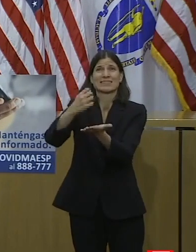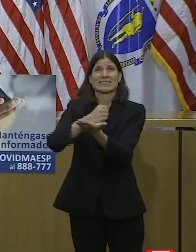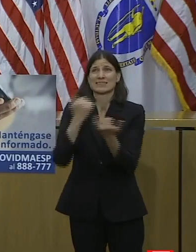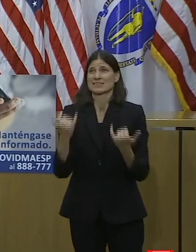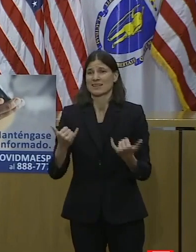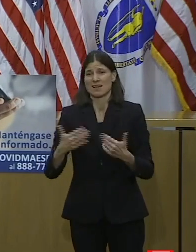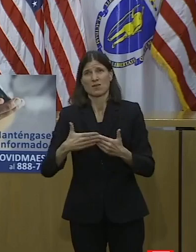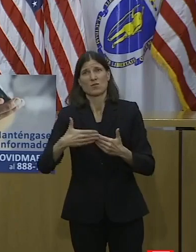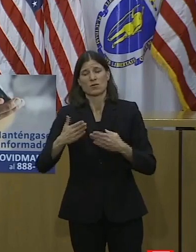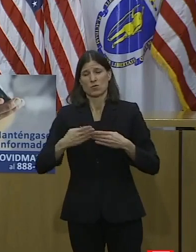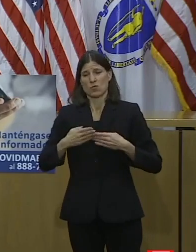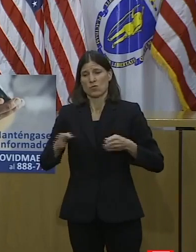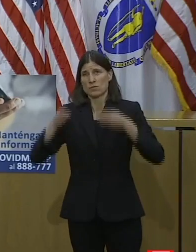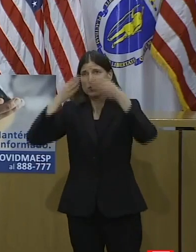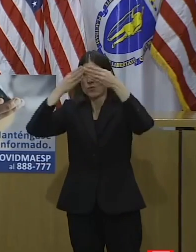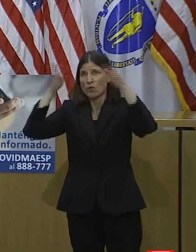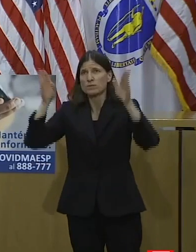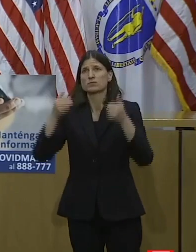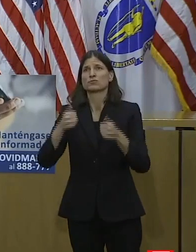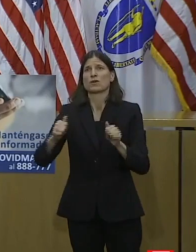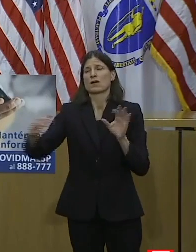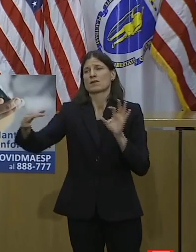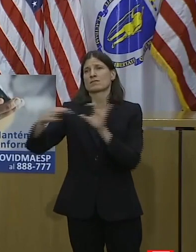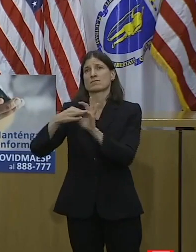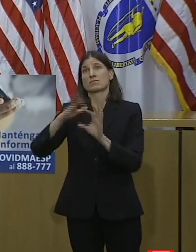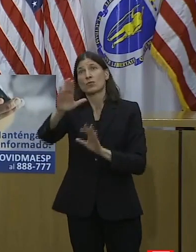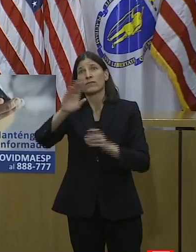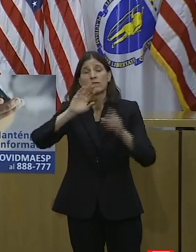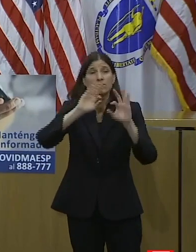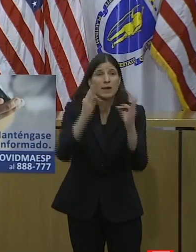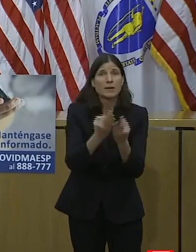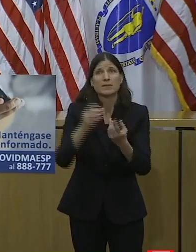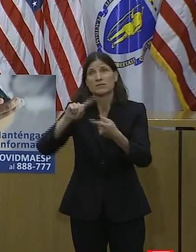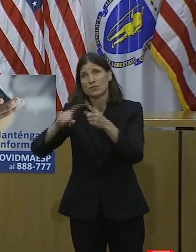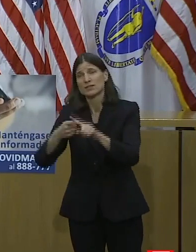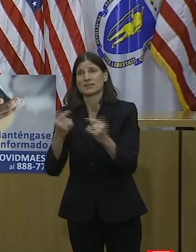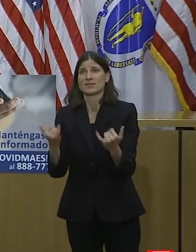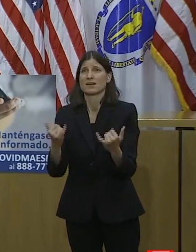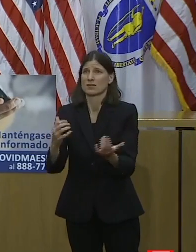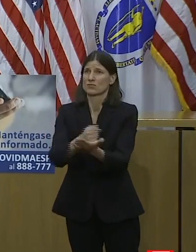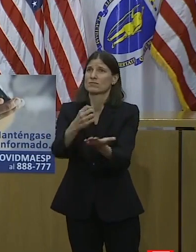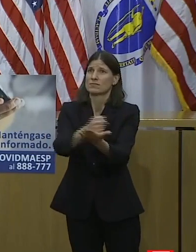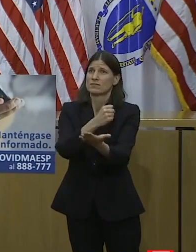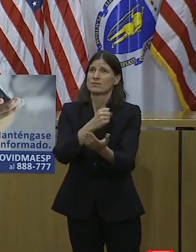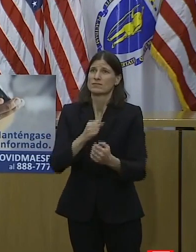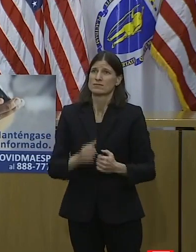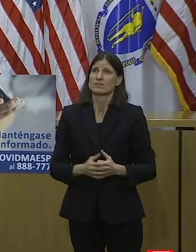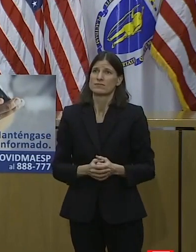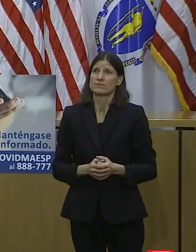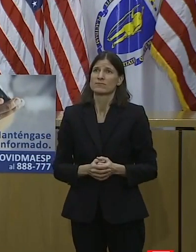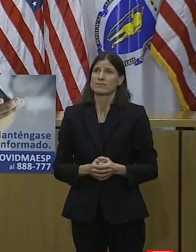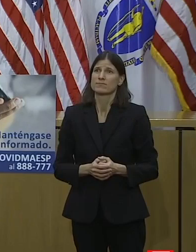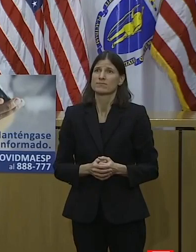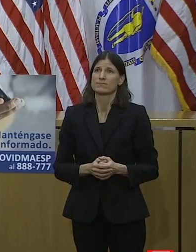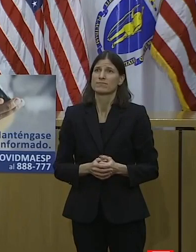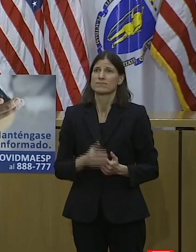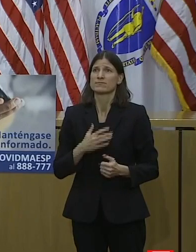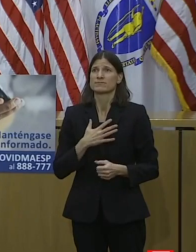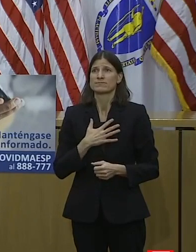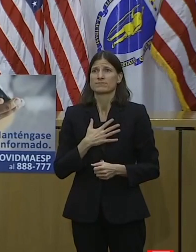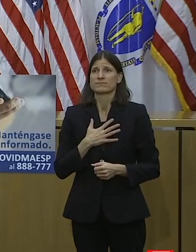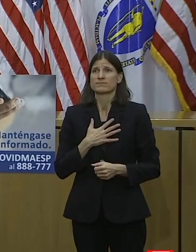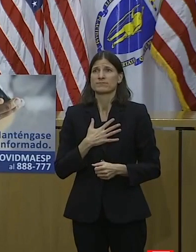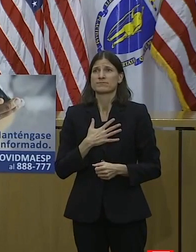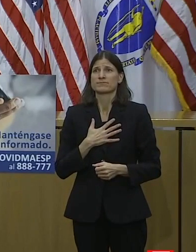Baker men never really say what they think about anything to anybody. And when it comes to personal things,